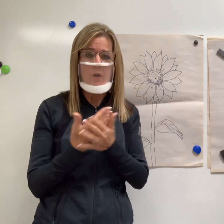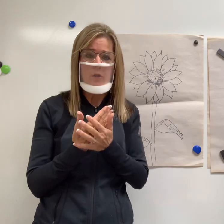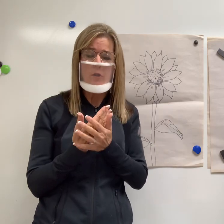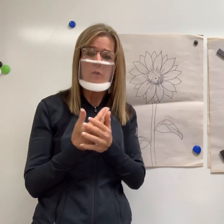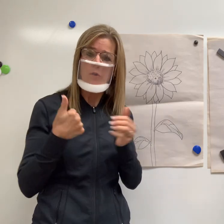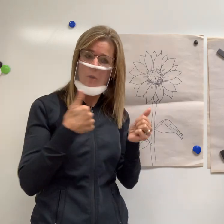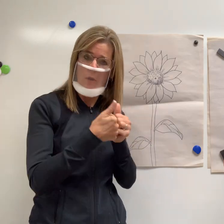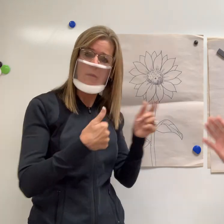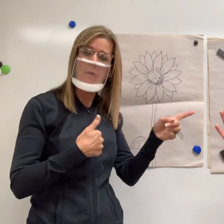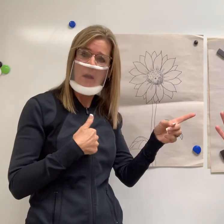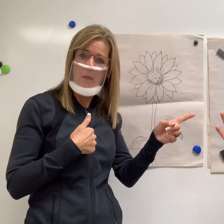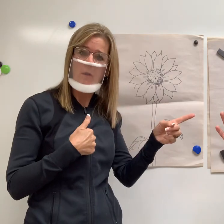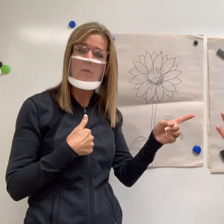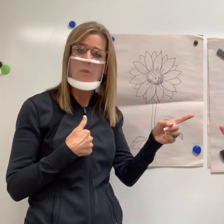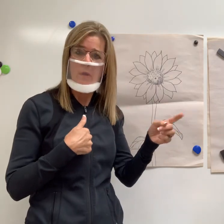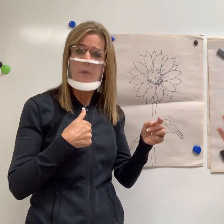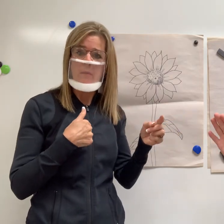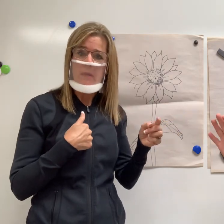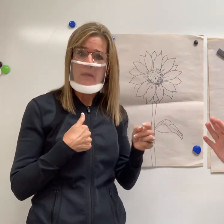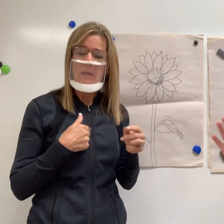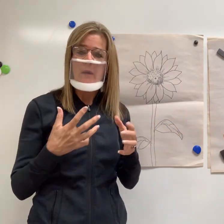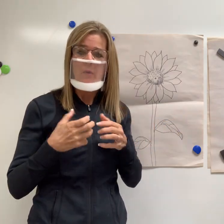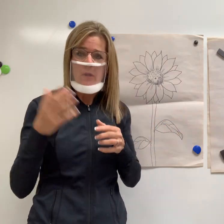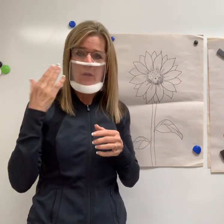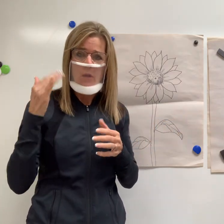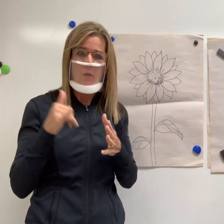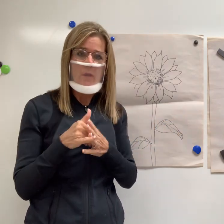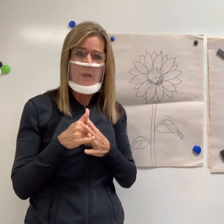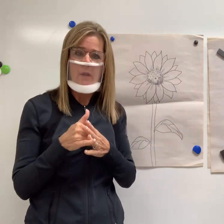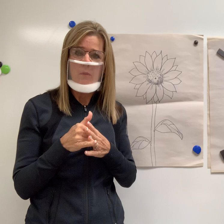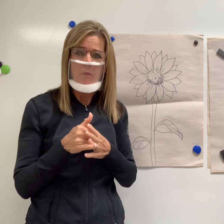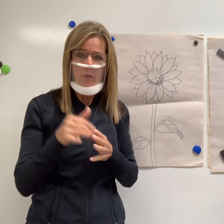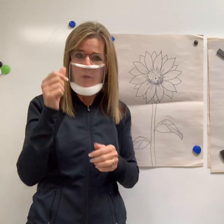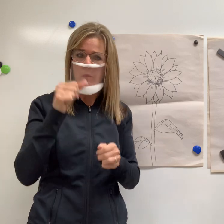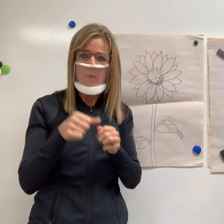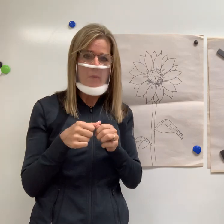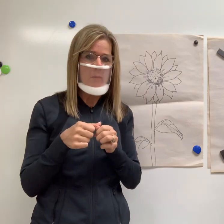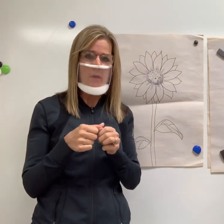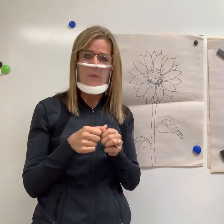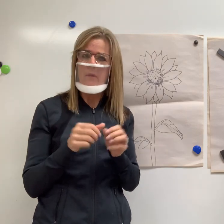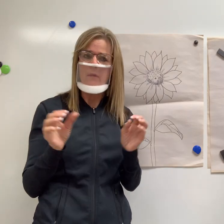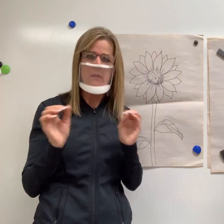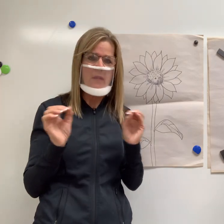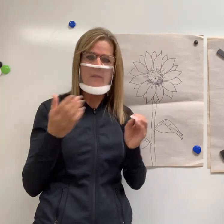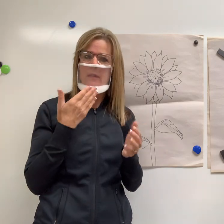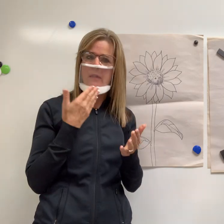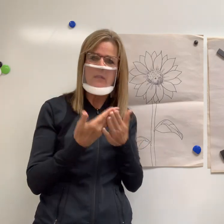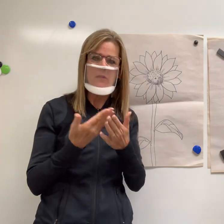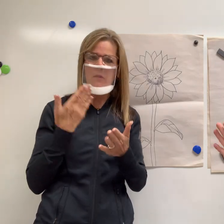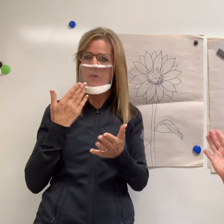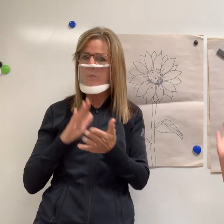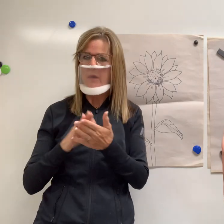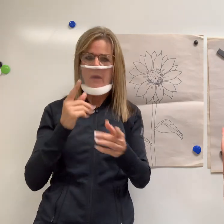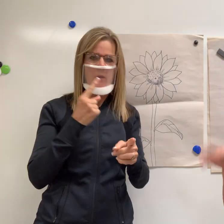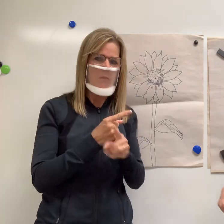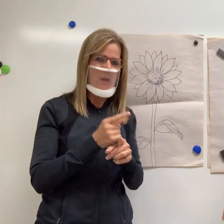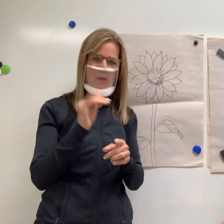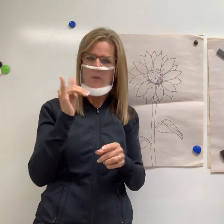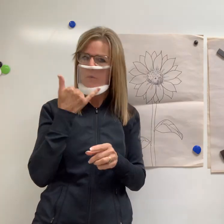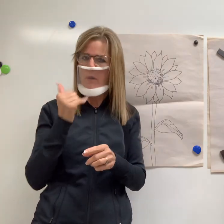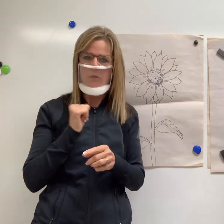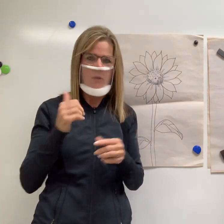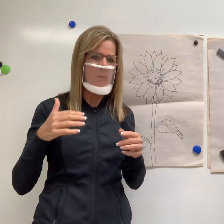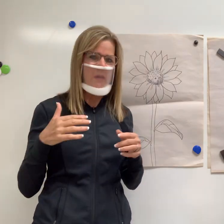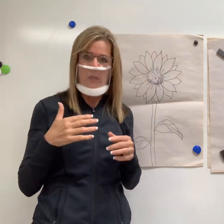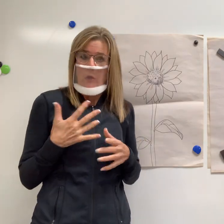follow along with Mrs. Adams, and I want you to know that we are gonna remember there's no such thing as good or bad, right or wrong, so don't be nervous, just give